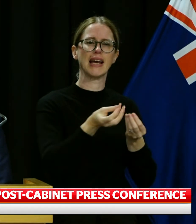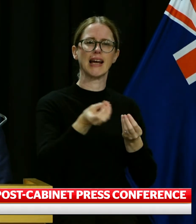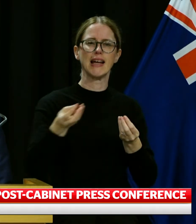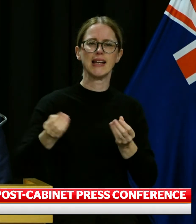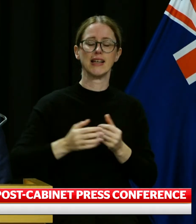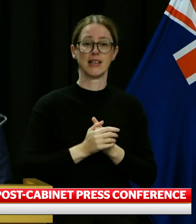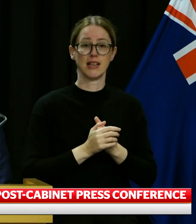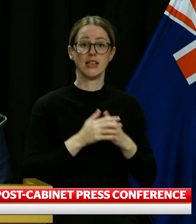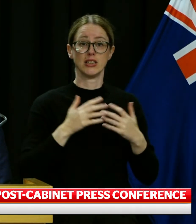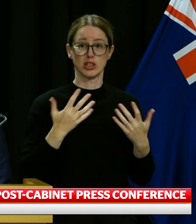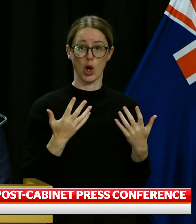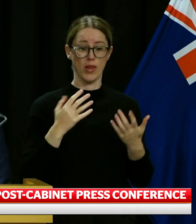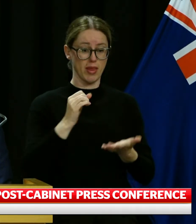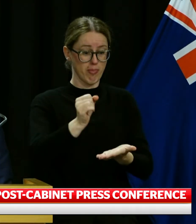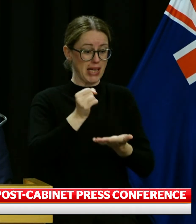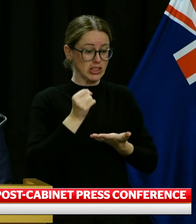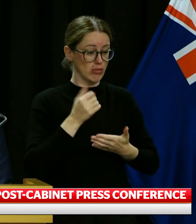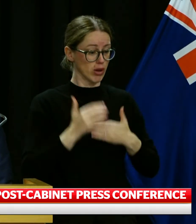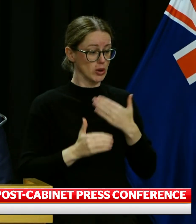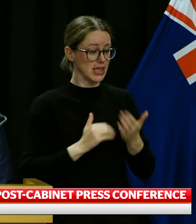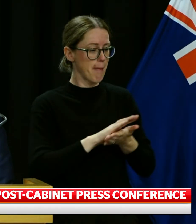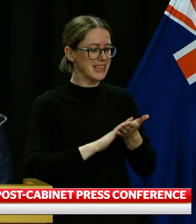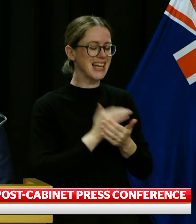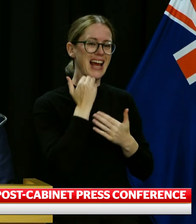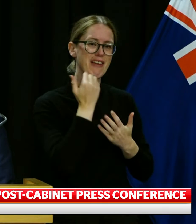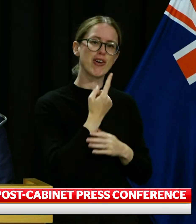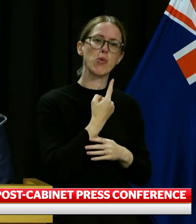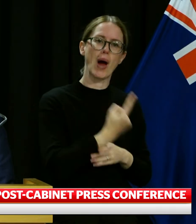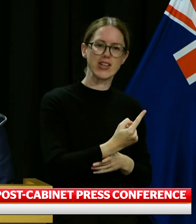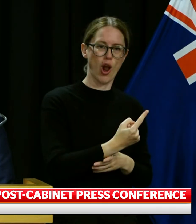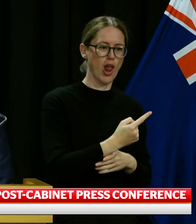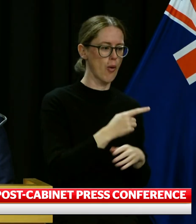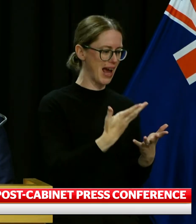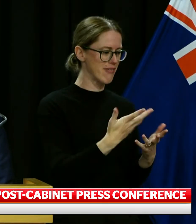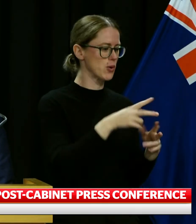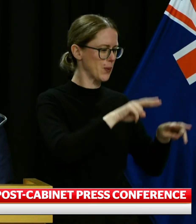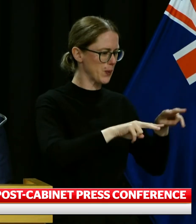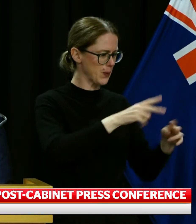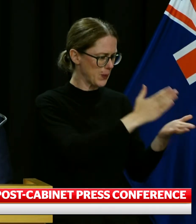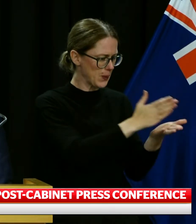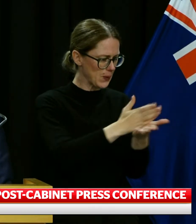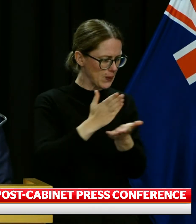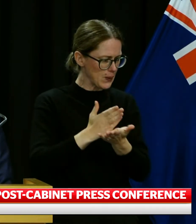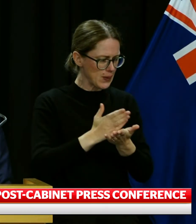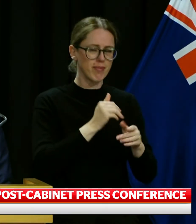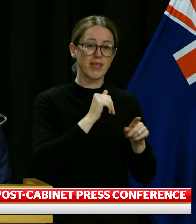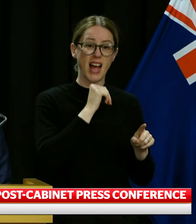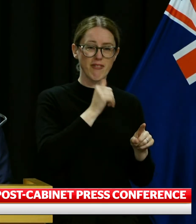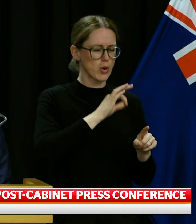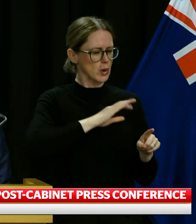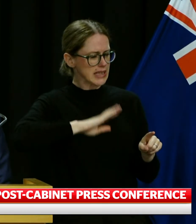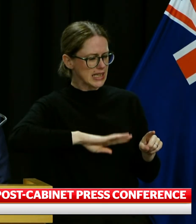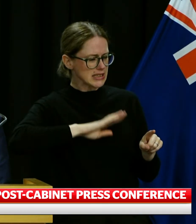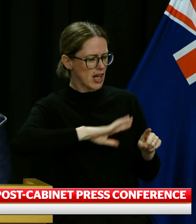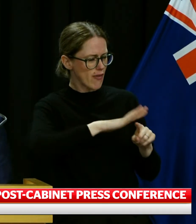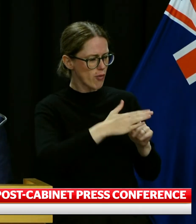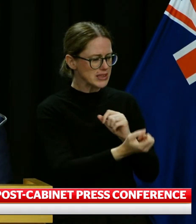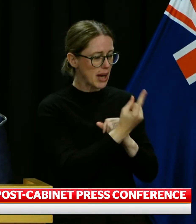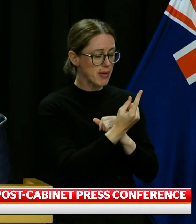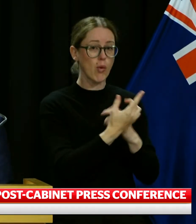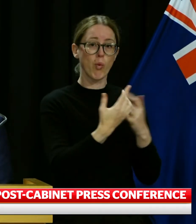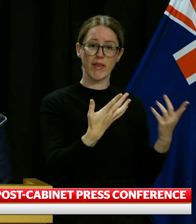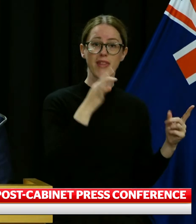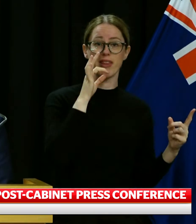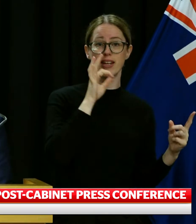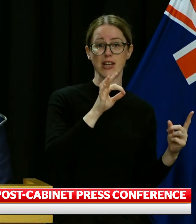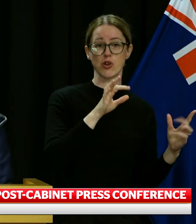performance measures for every dollar of taxpayer funding that gets spent. If there's dissatisfaction with the performance measures, well, the National Party could come